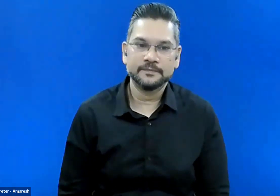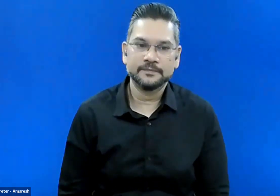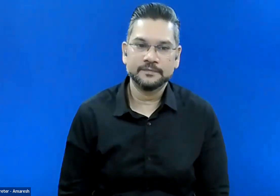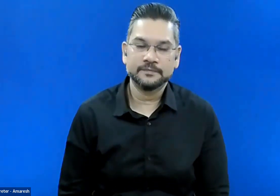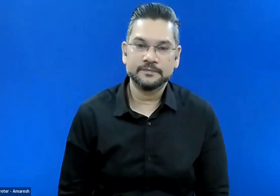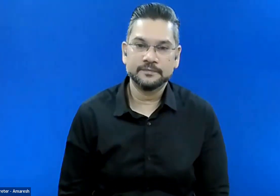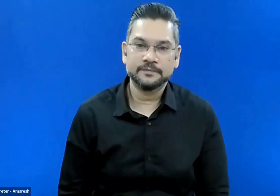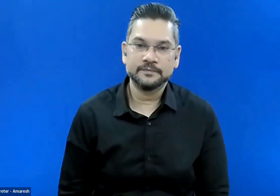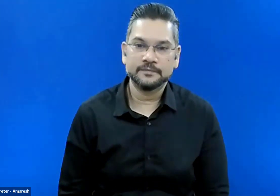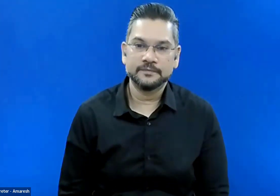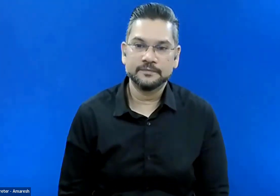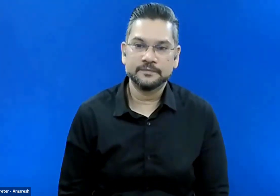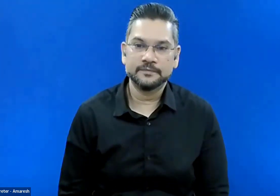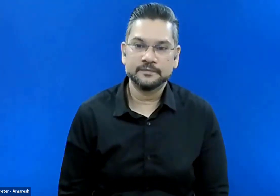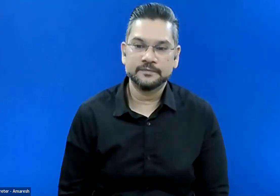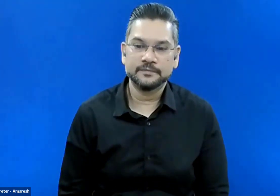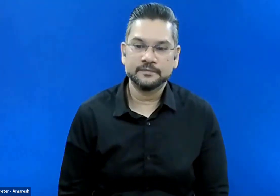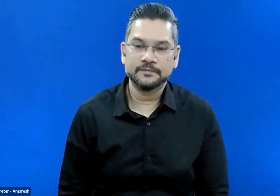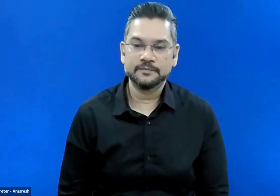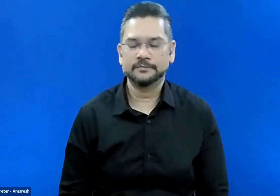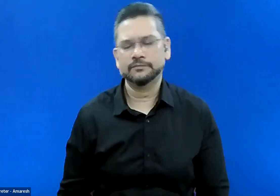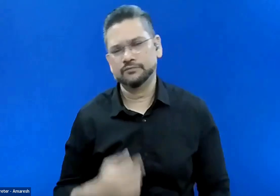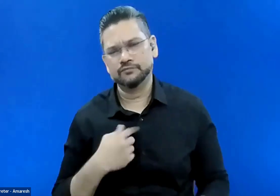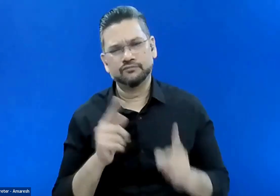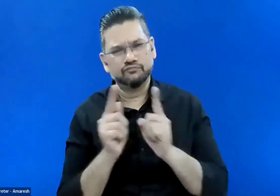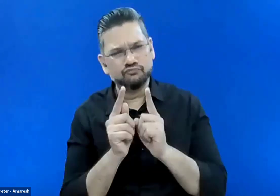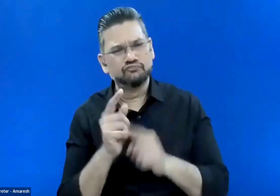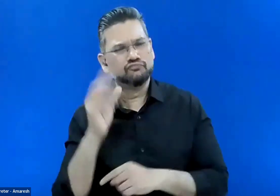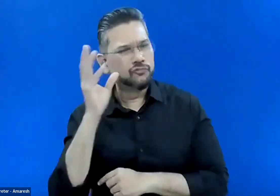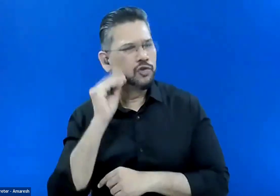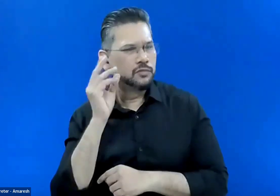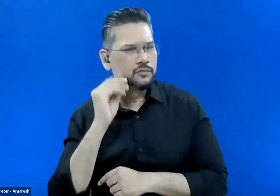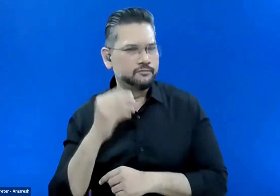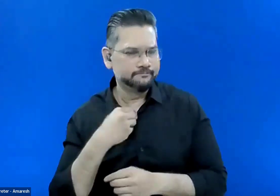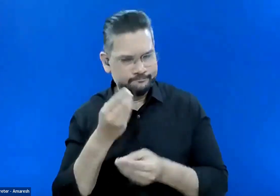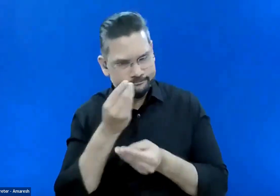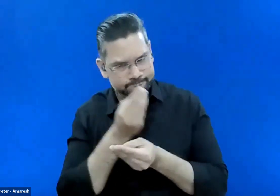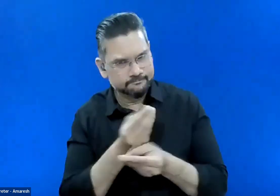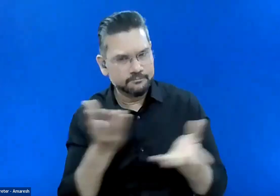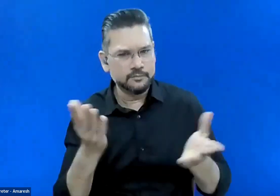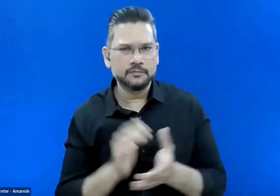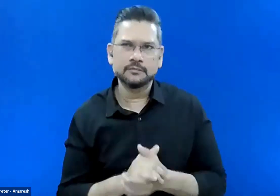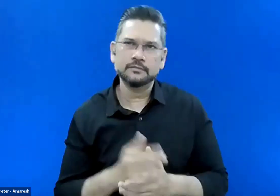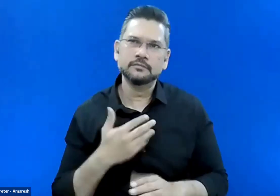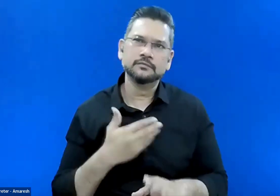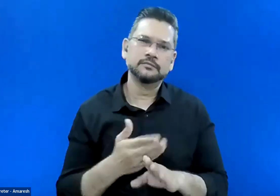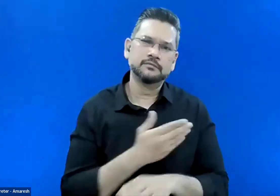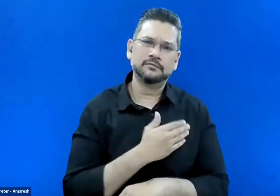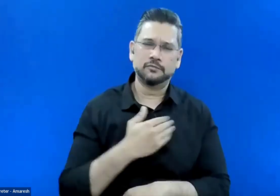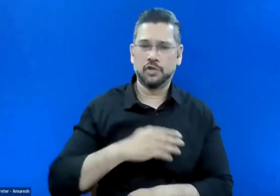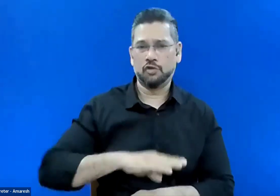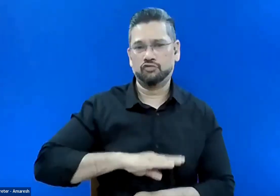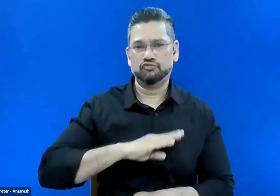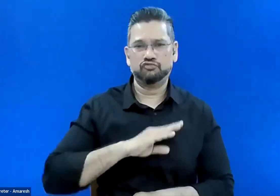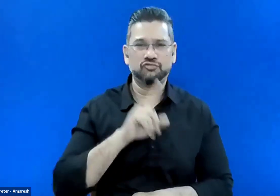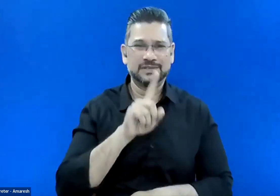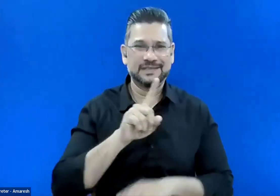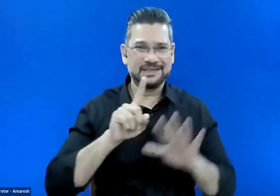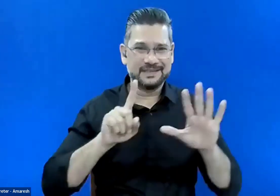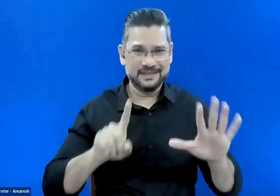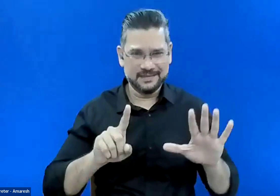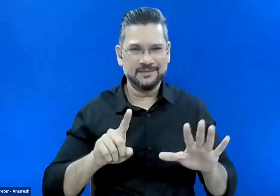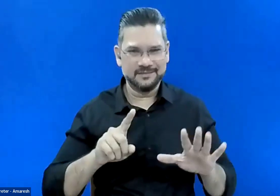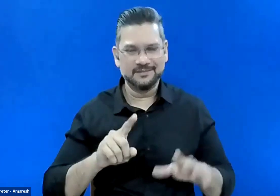I want to share my small experience. When I was about 16 years old, I used to read in